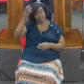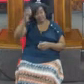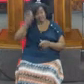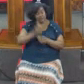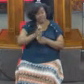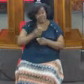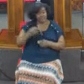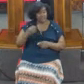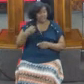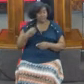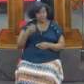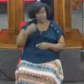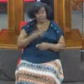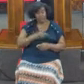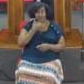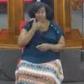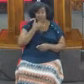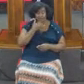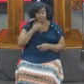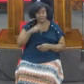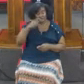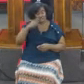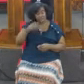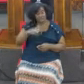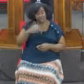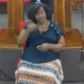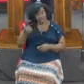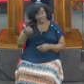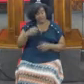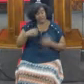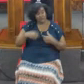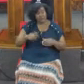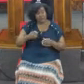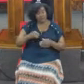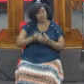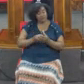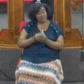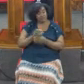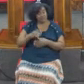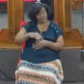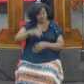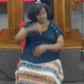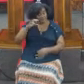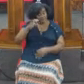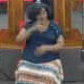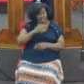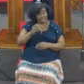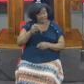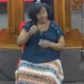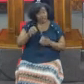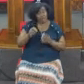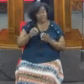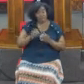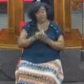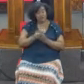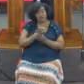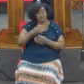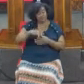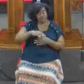we start telling others. And when we mature spiritually and we grow spiritually, and we start to mature spiritually